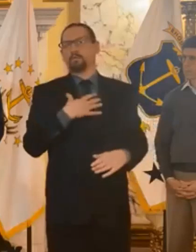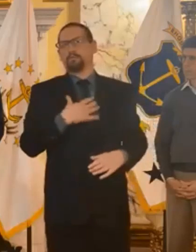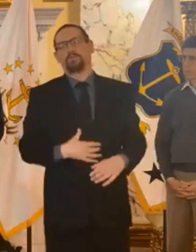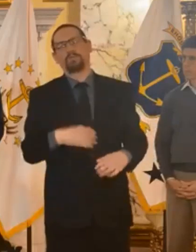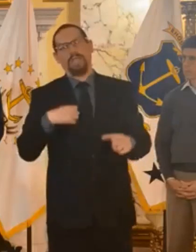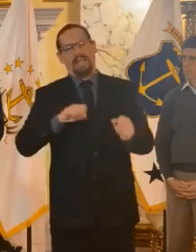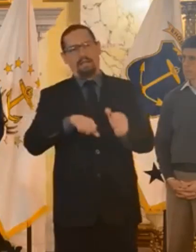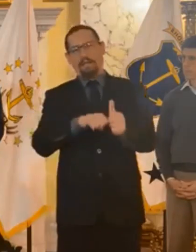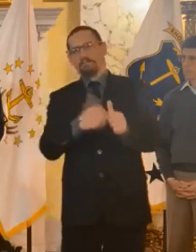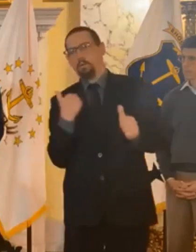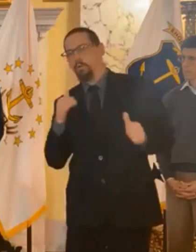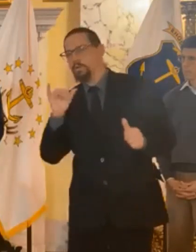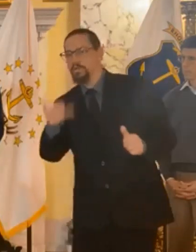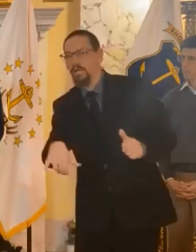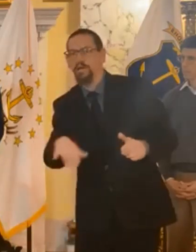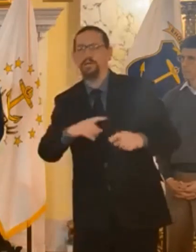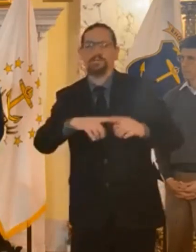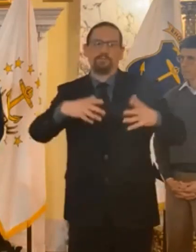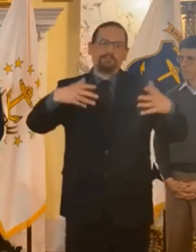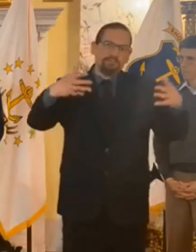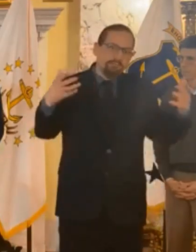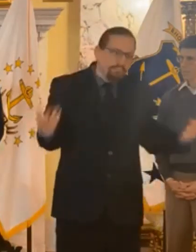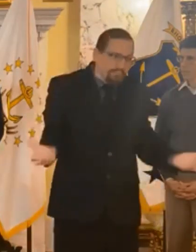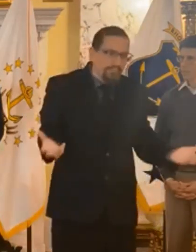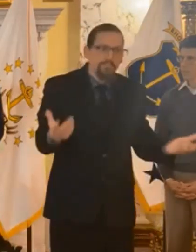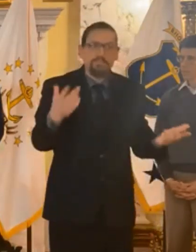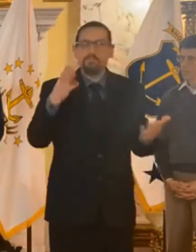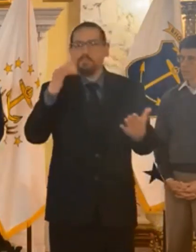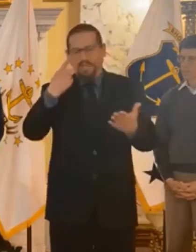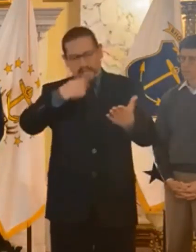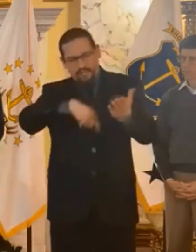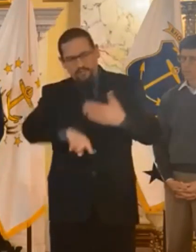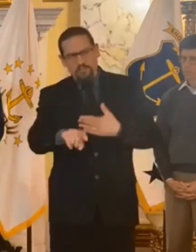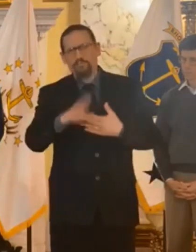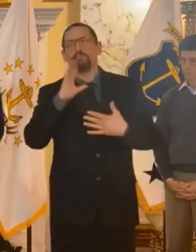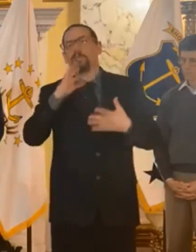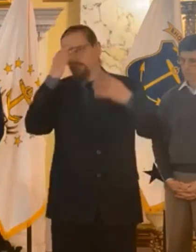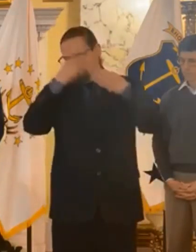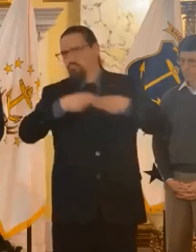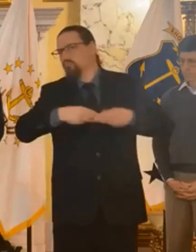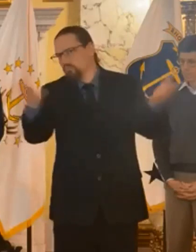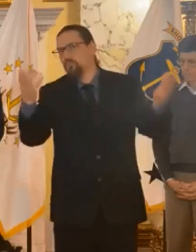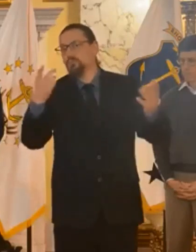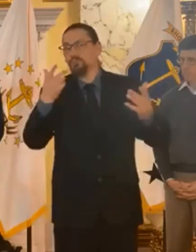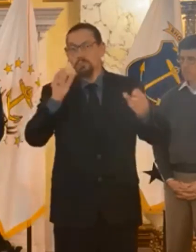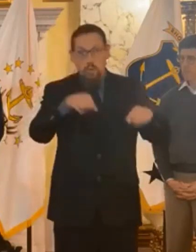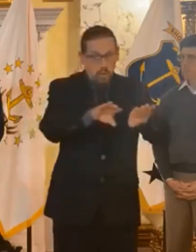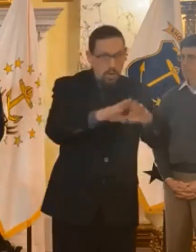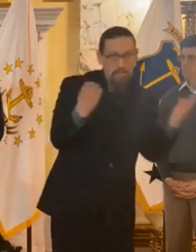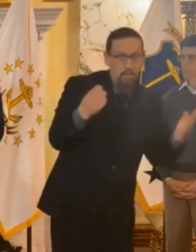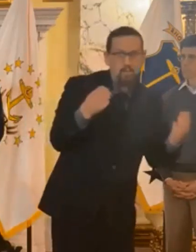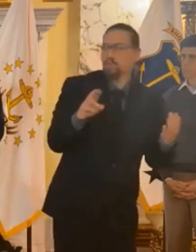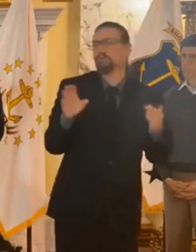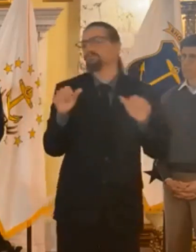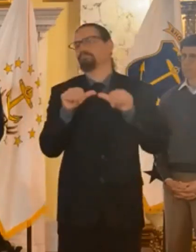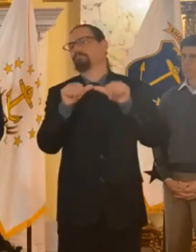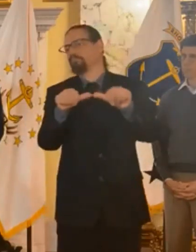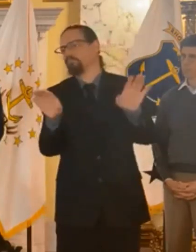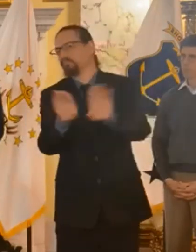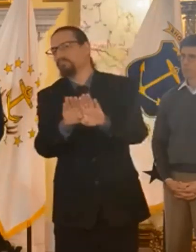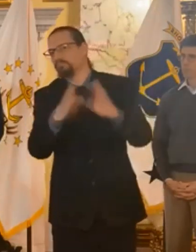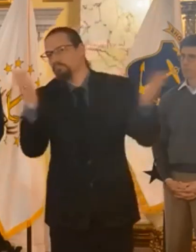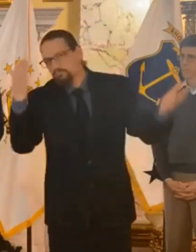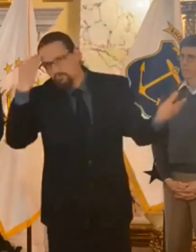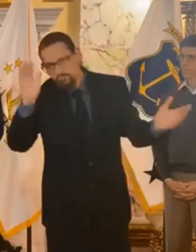asking you to trust me that this is a decision being made with your best interest and your children's best interest in mind, and on the basis of a lot